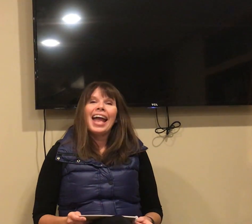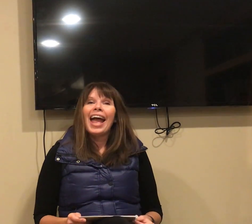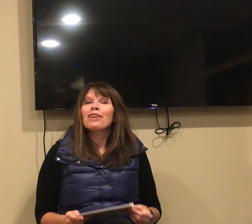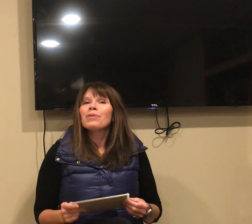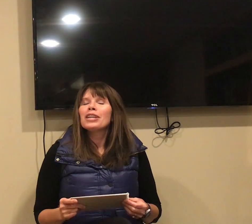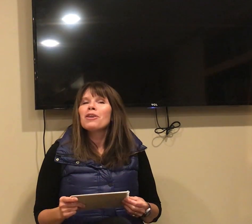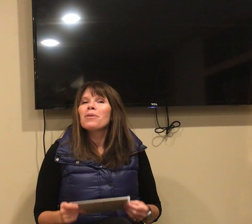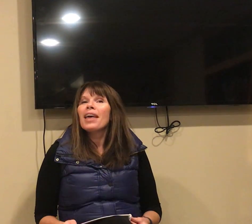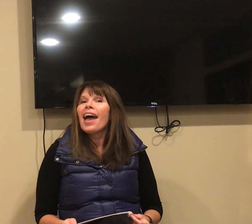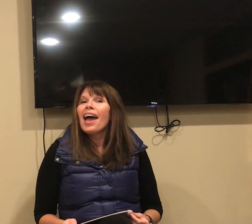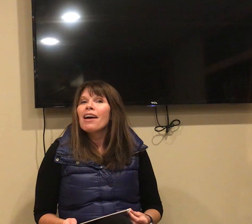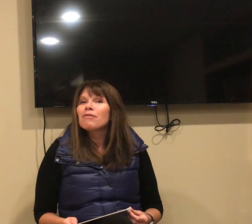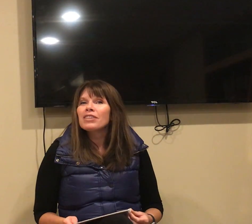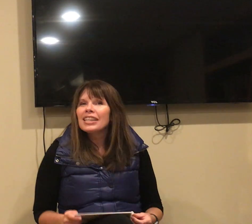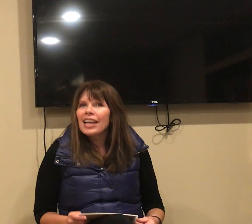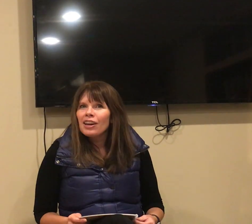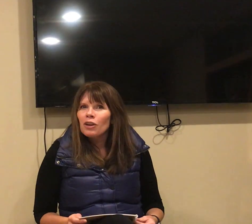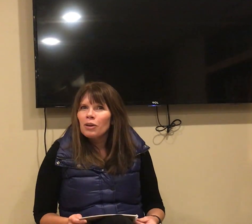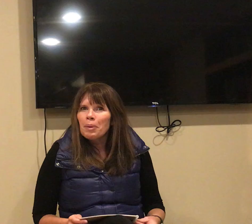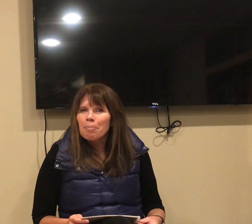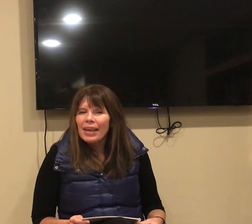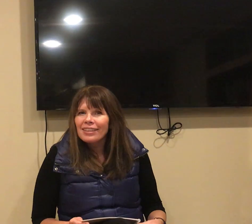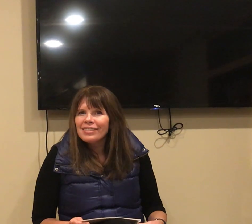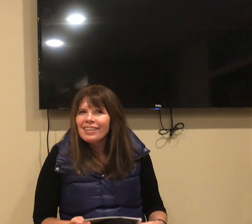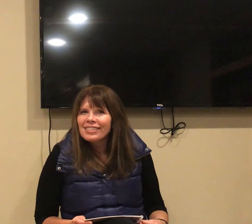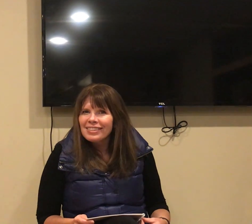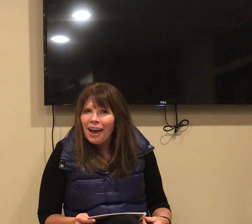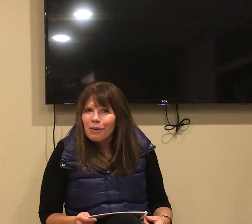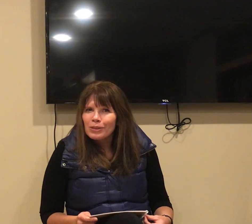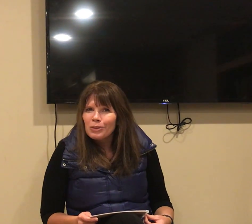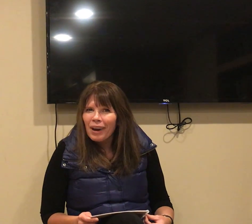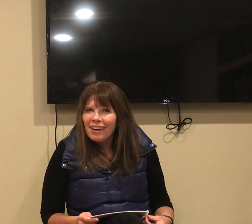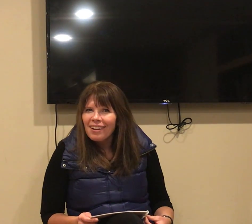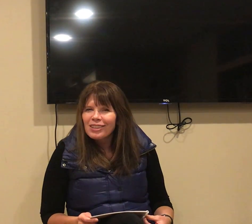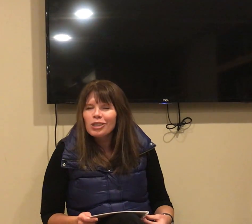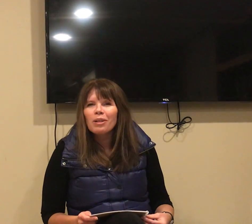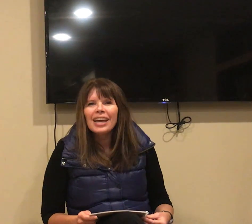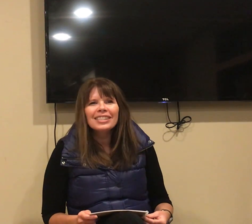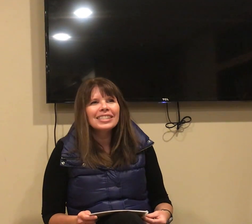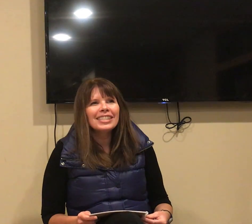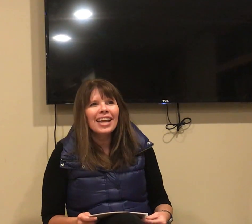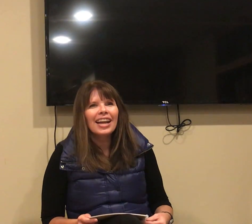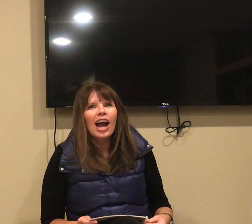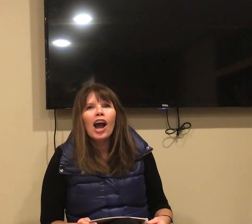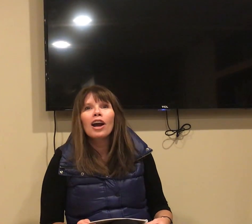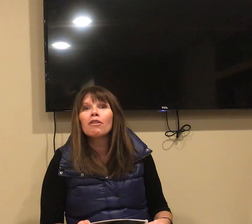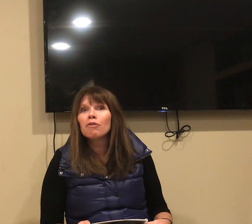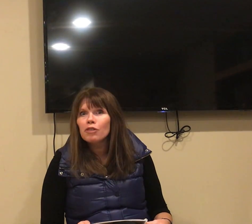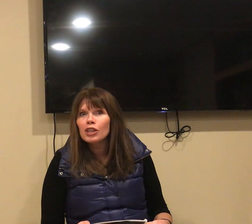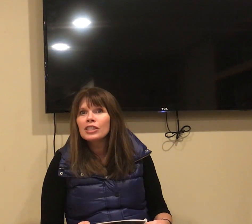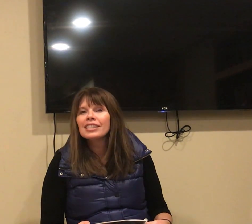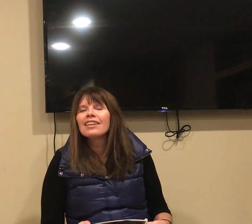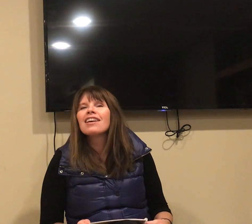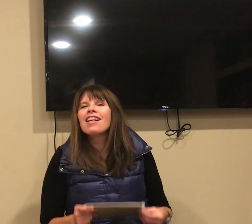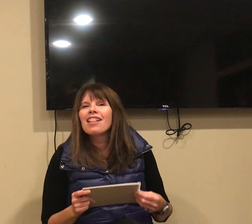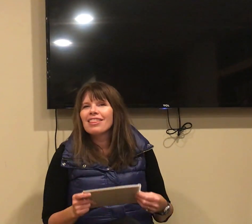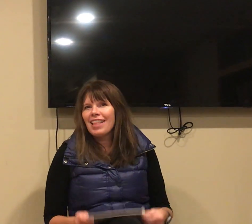And we know that every letter makes sounds, right? So let's sing our first